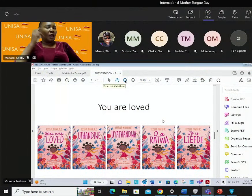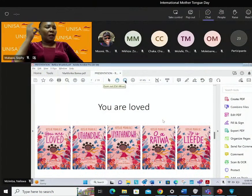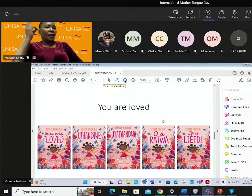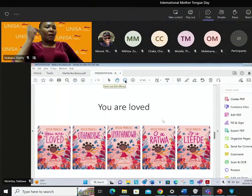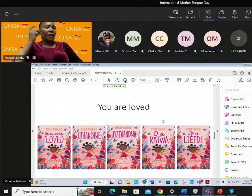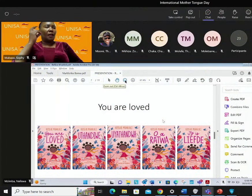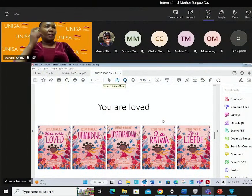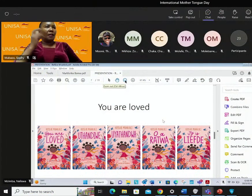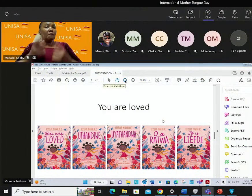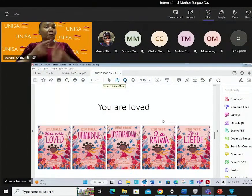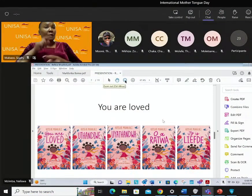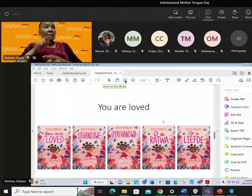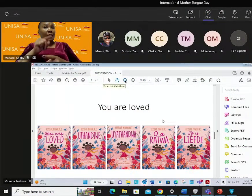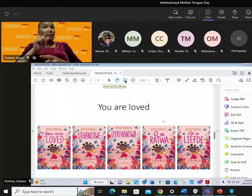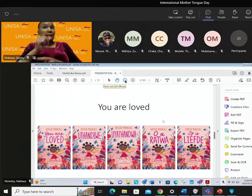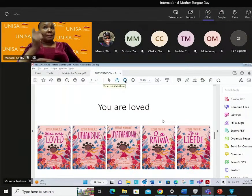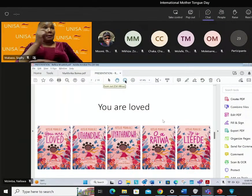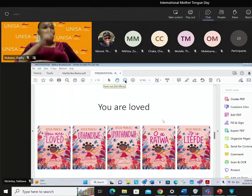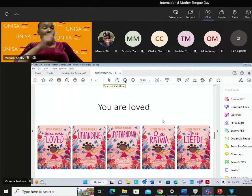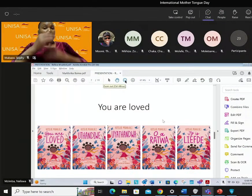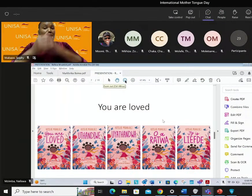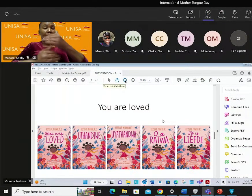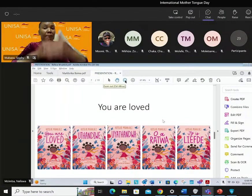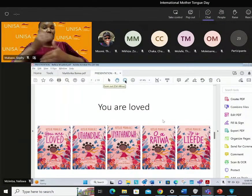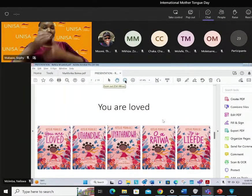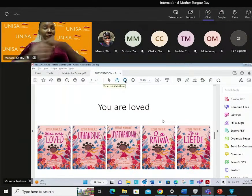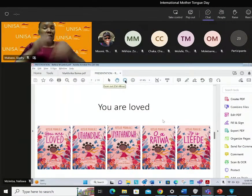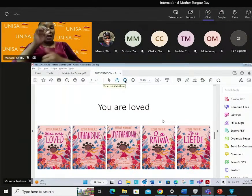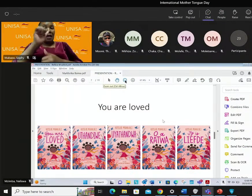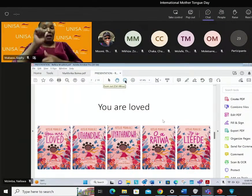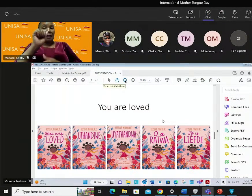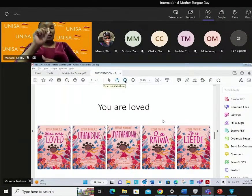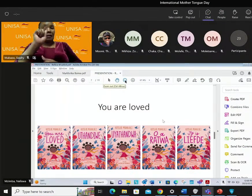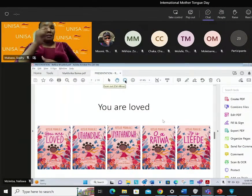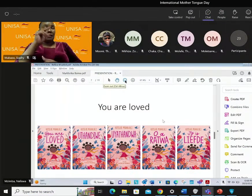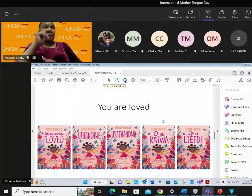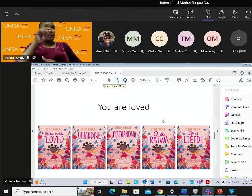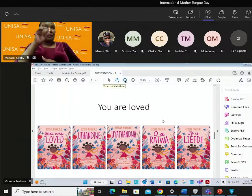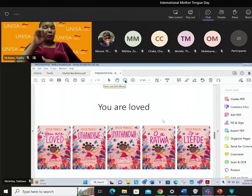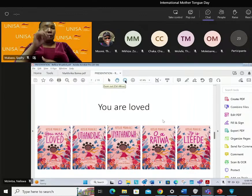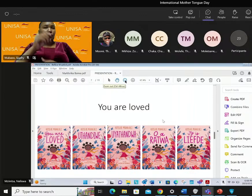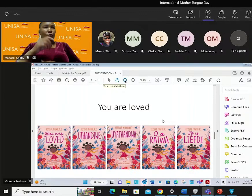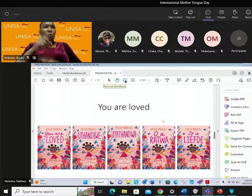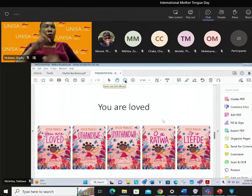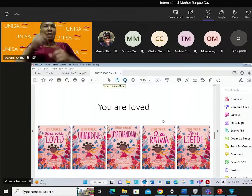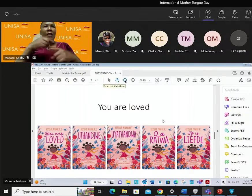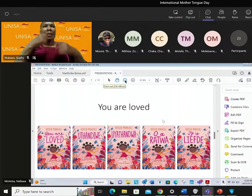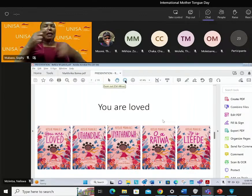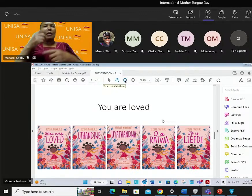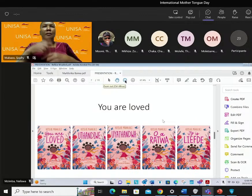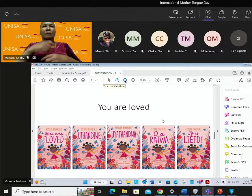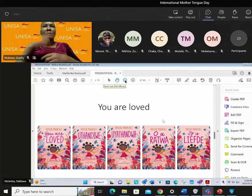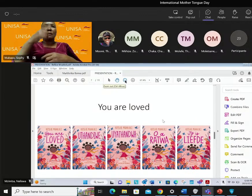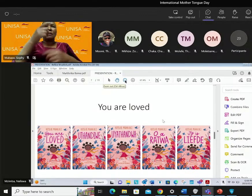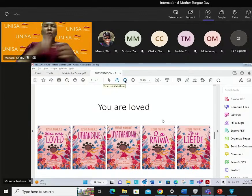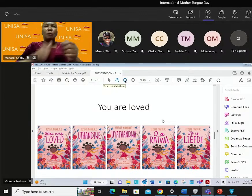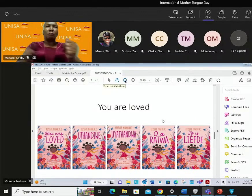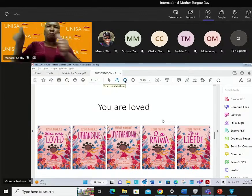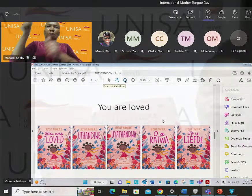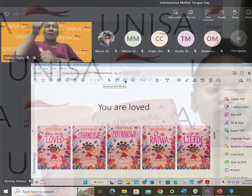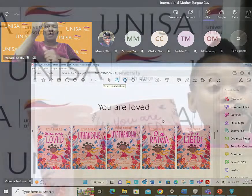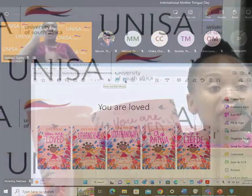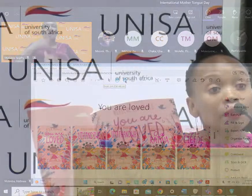From that day on, Athandwa sang with heart at the top of her voice. You are loved, she would